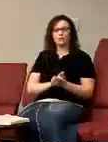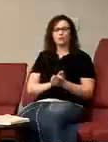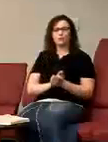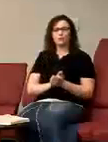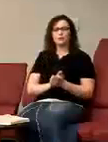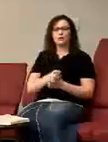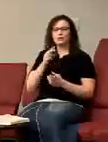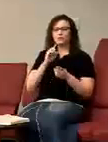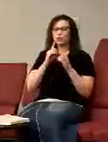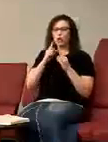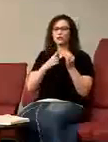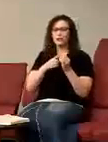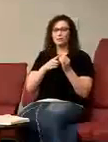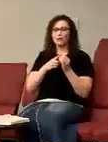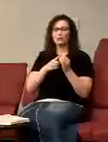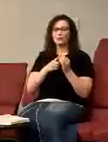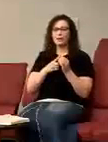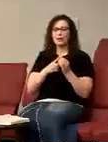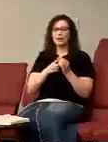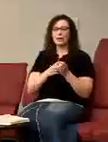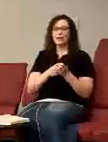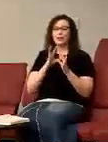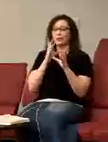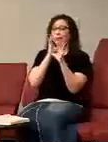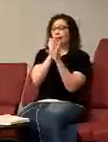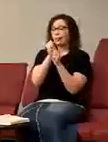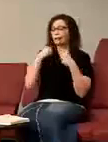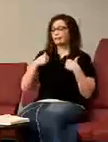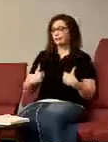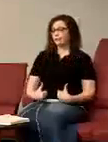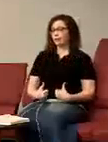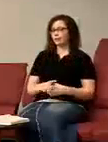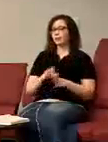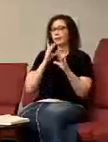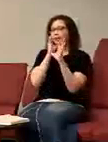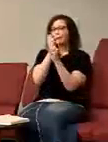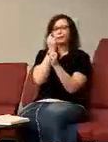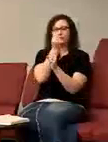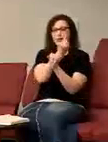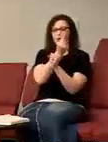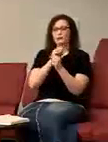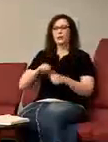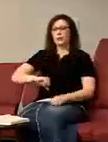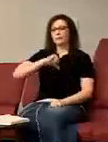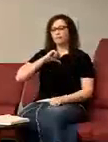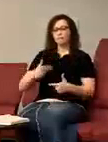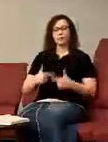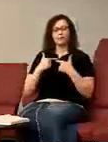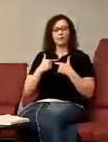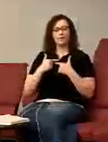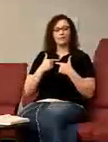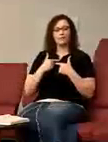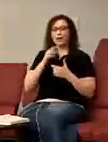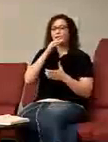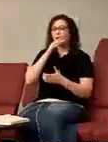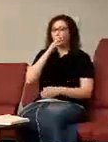of the flesh, the lust of the eyes, and the pride of life. But look at here. And the woman saw that the